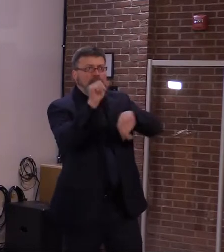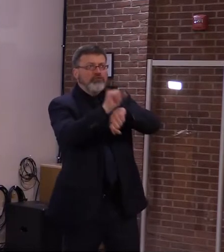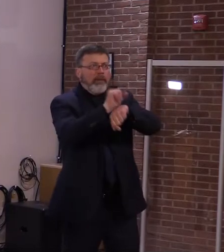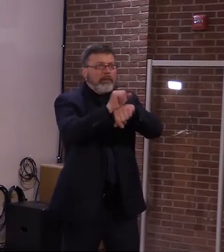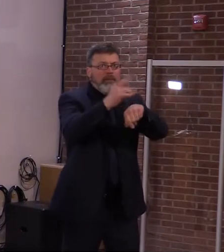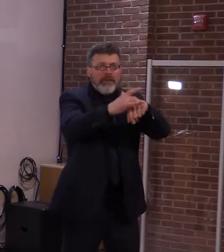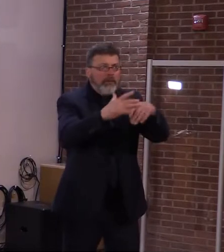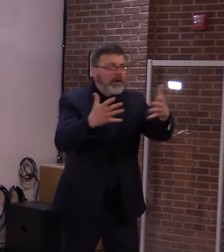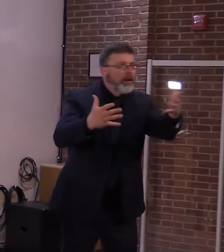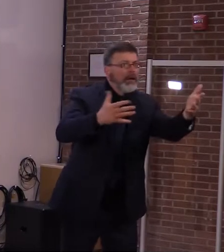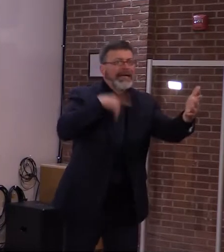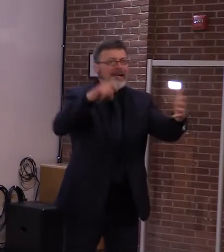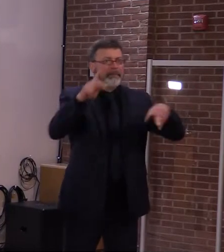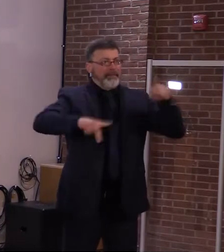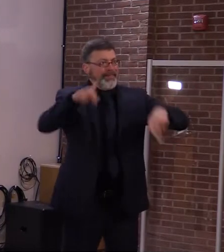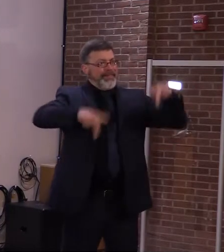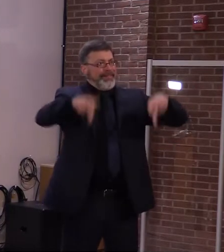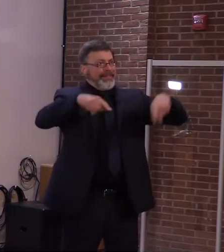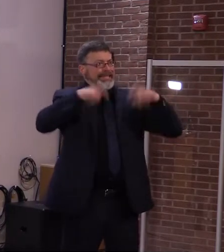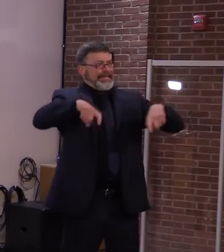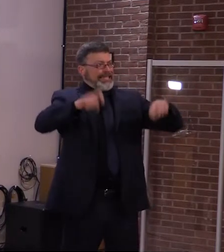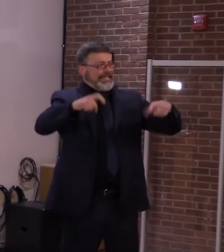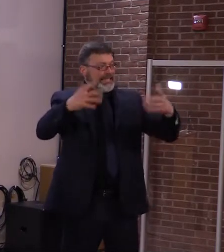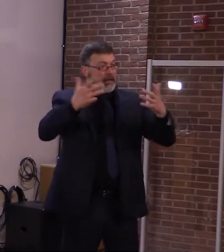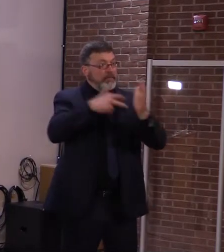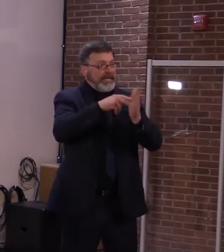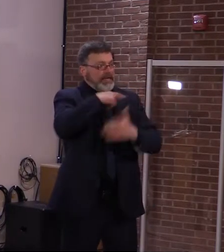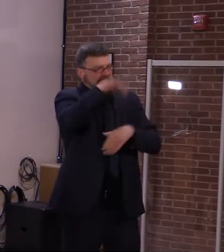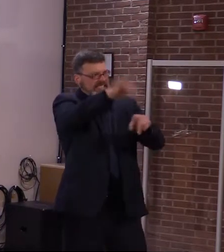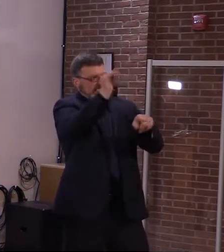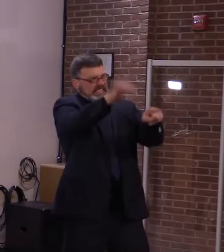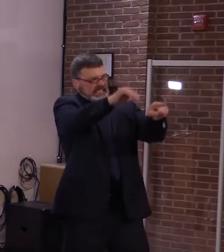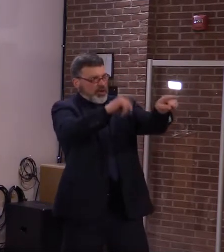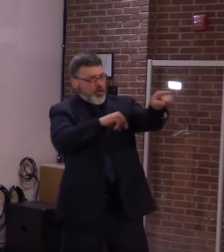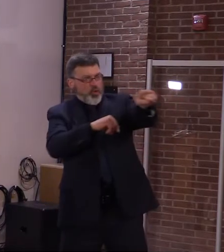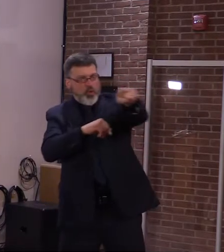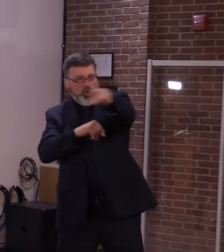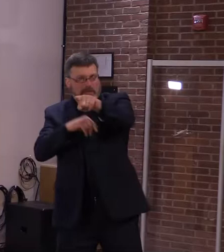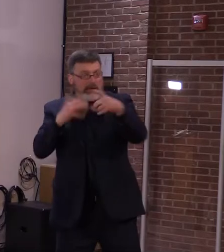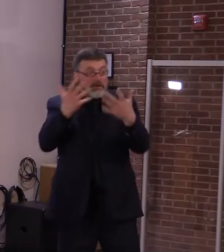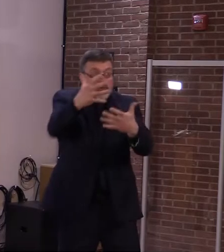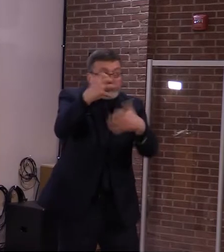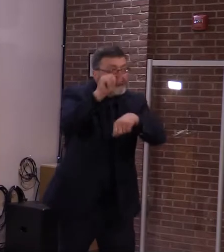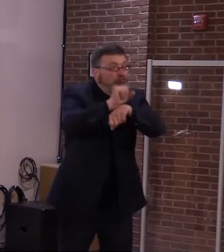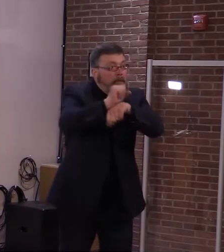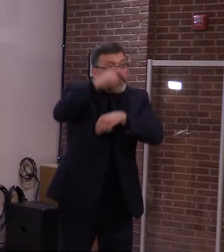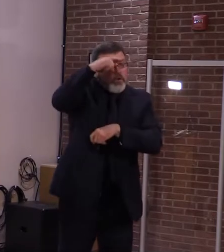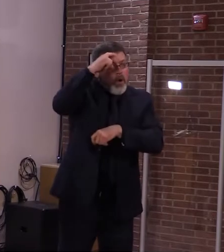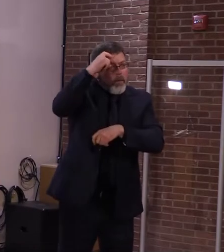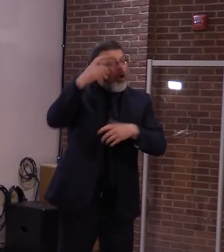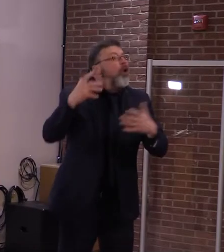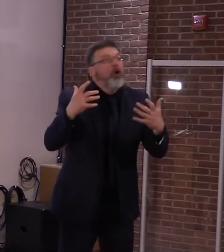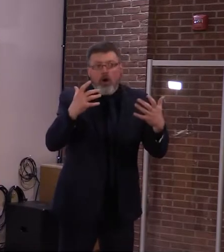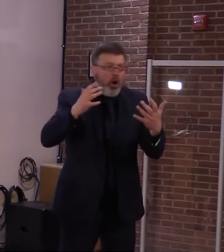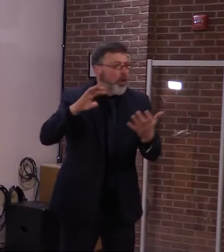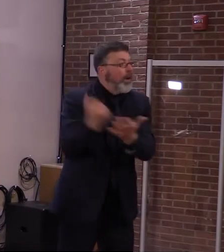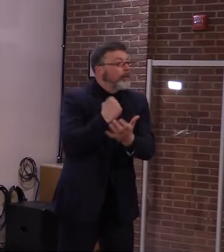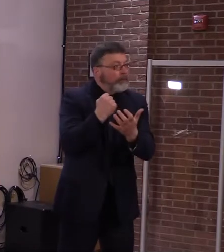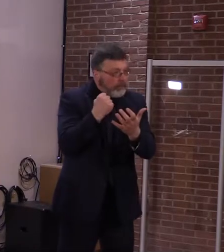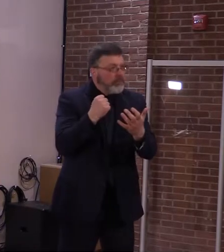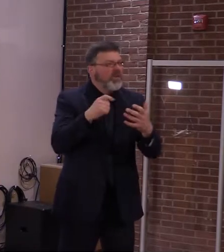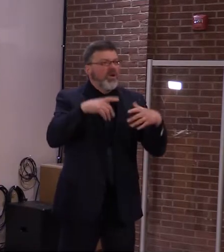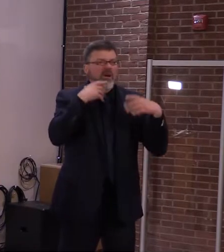programs can hire, the more kids we'll be able to reach. So this is a great opportunity to step up for